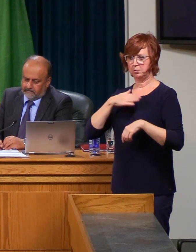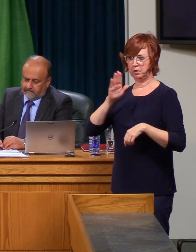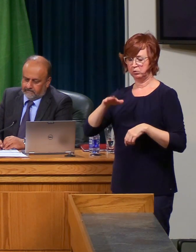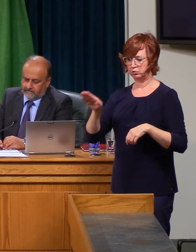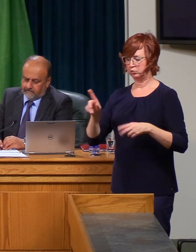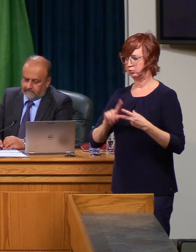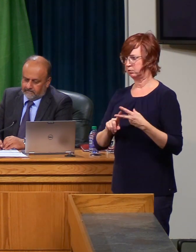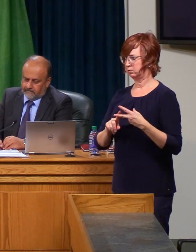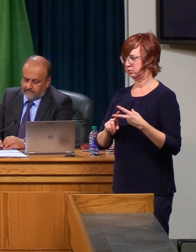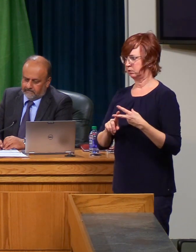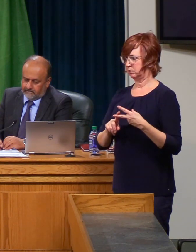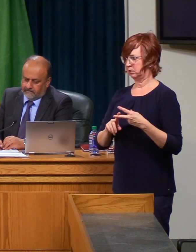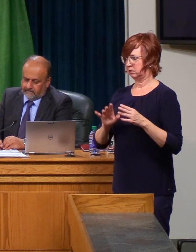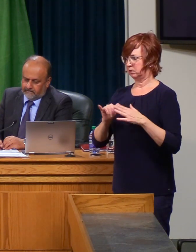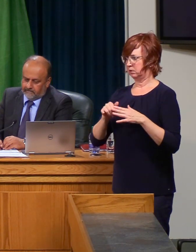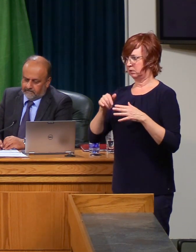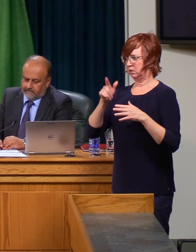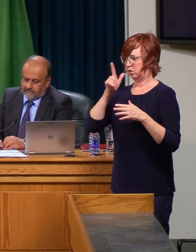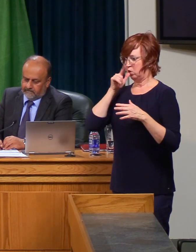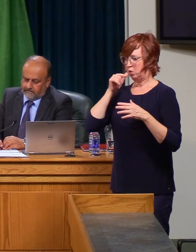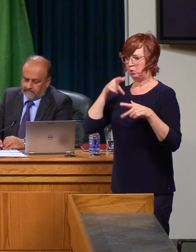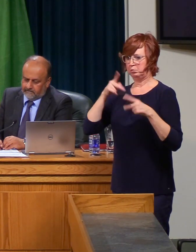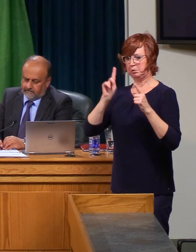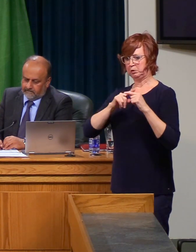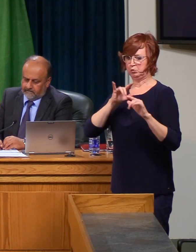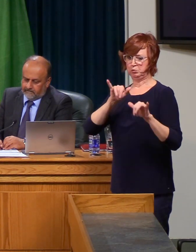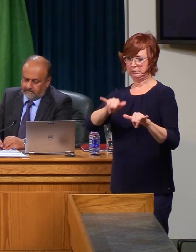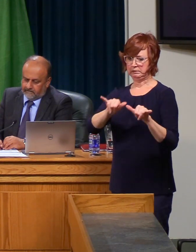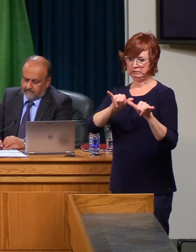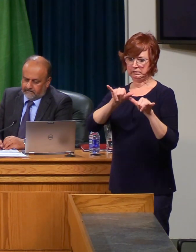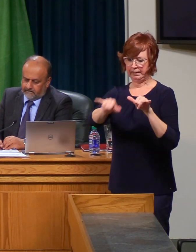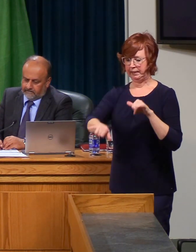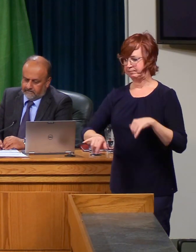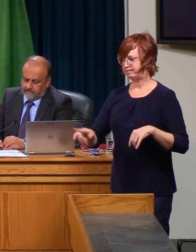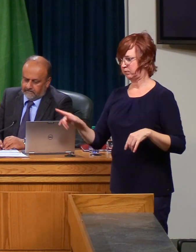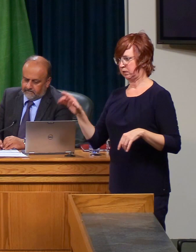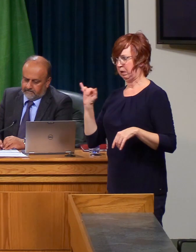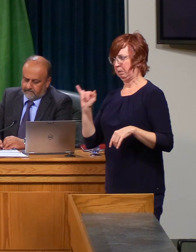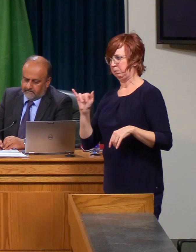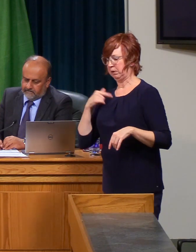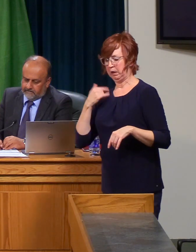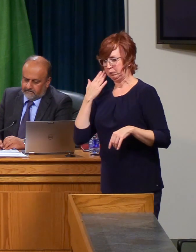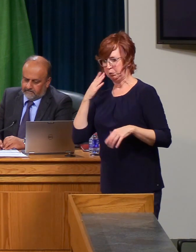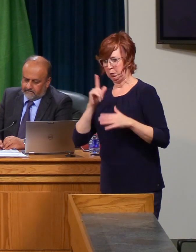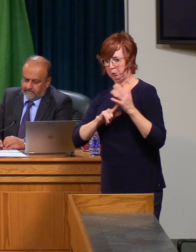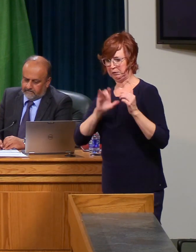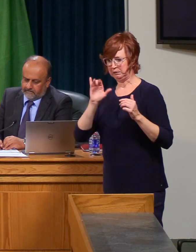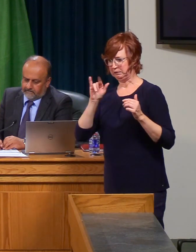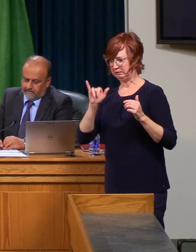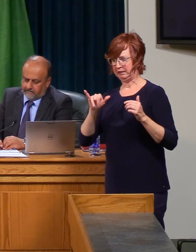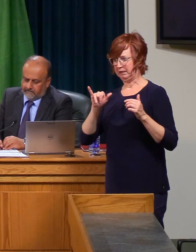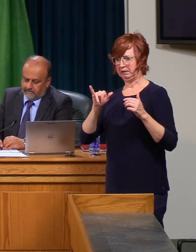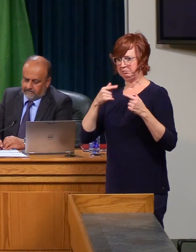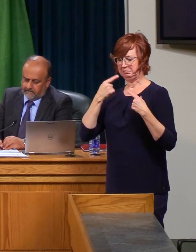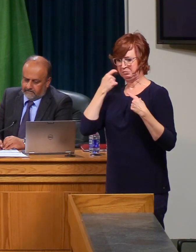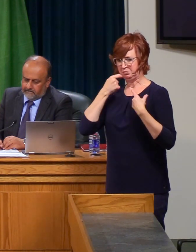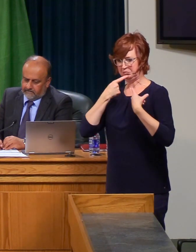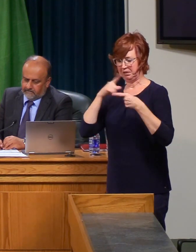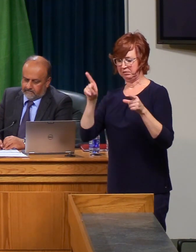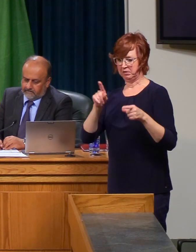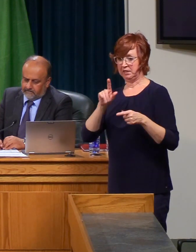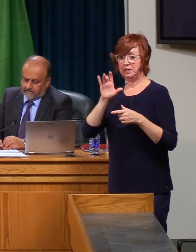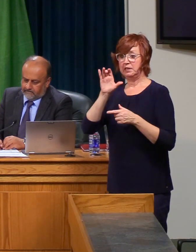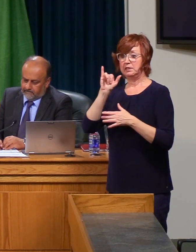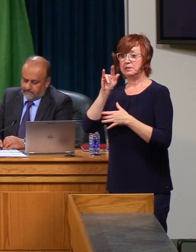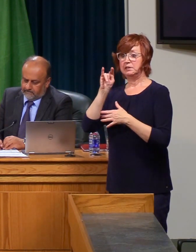As we weed down to 8 Right. kids. So I'm not aware of what the city of Regina has done this afternoon and under what act they have